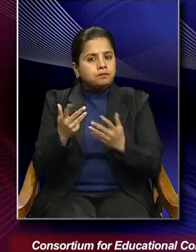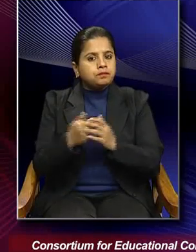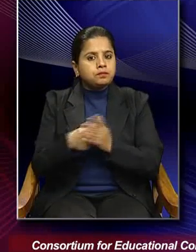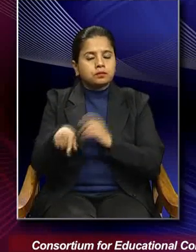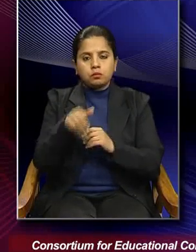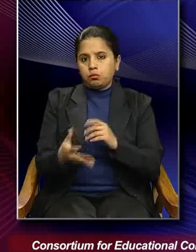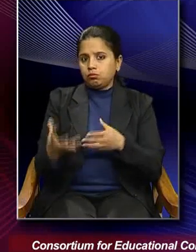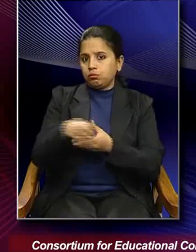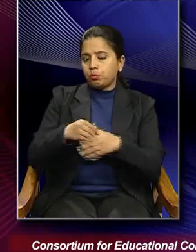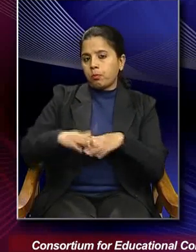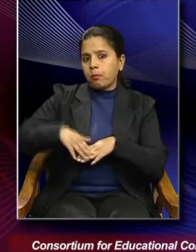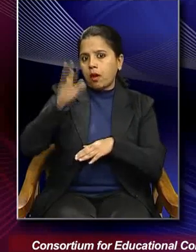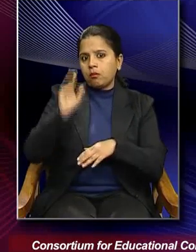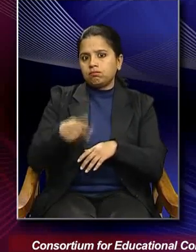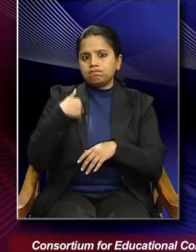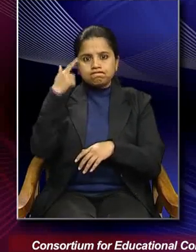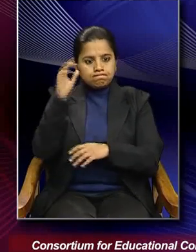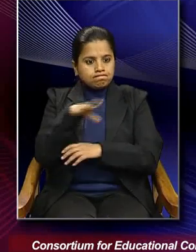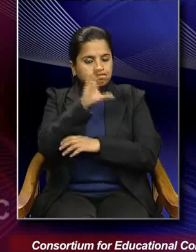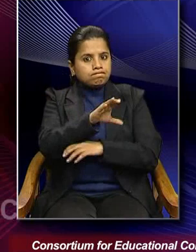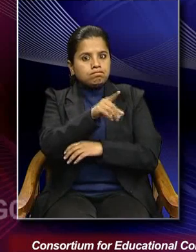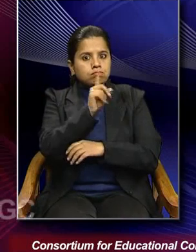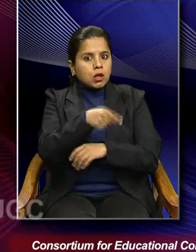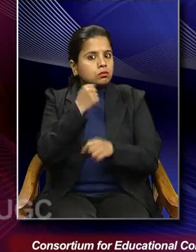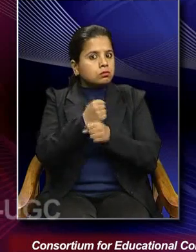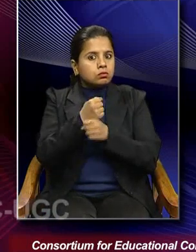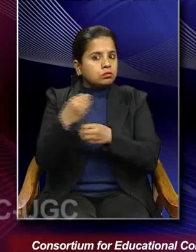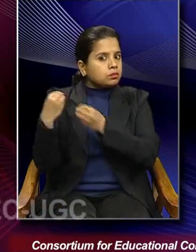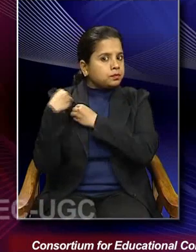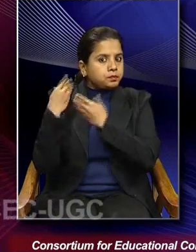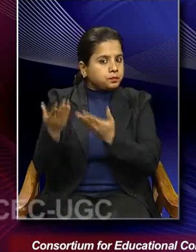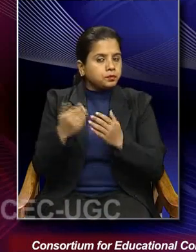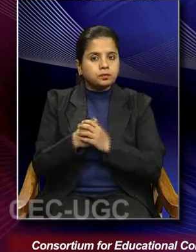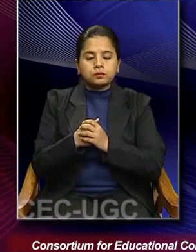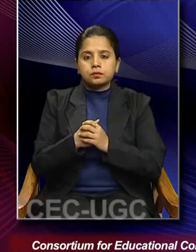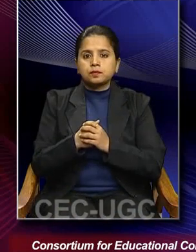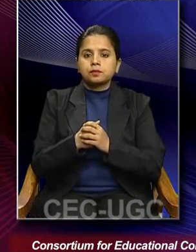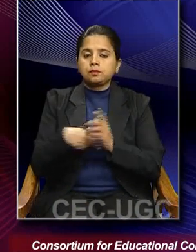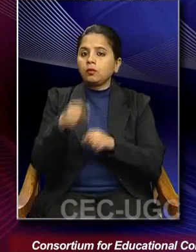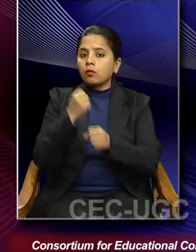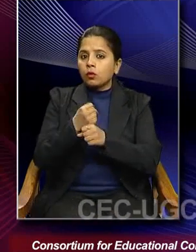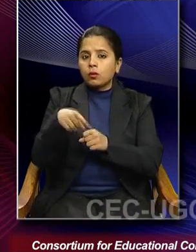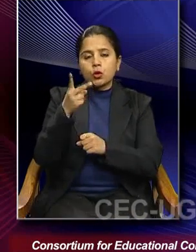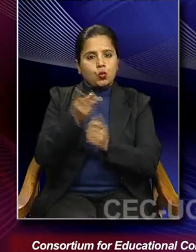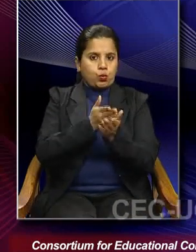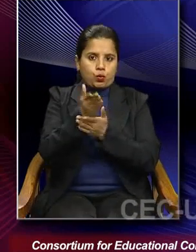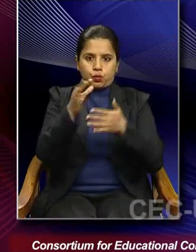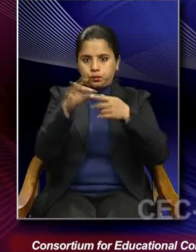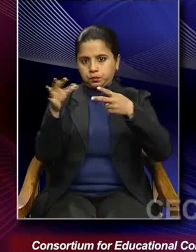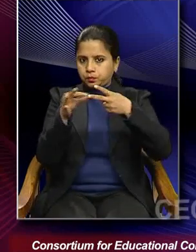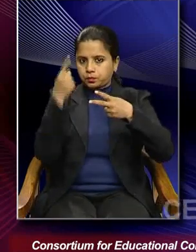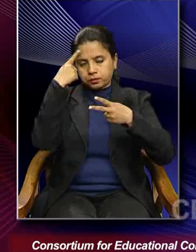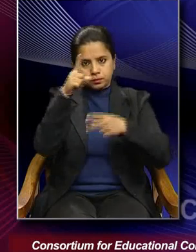includes a huge investment on part of the government. So government has two options for